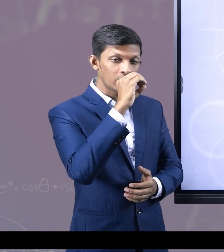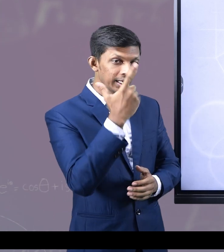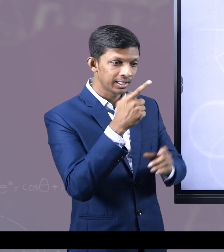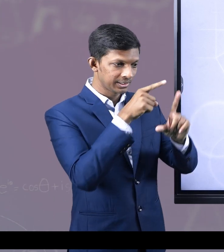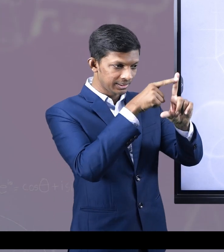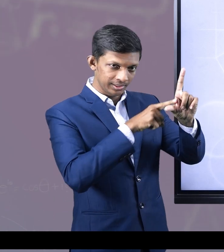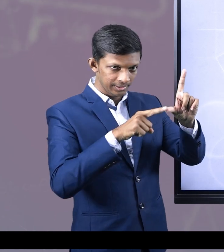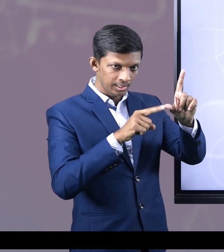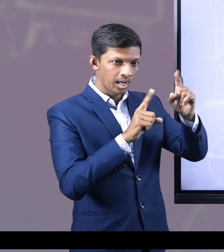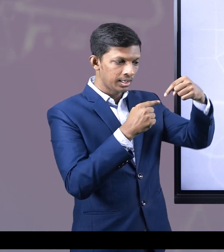obtuse angle,